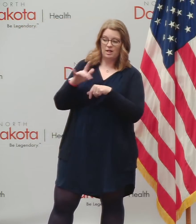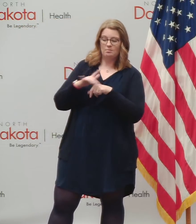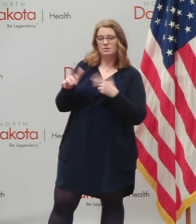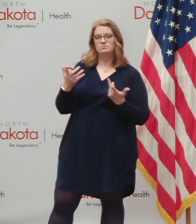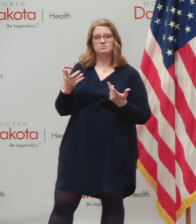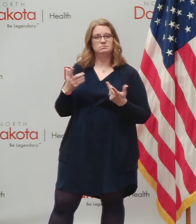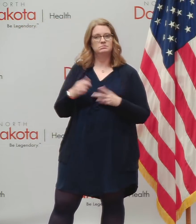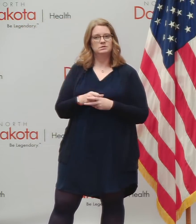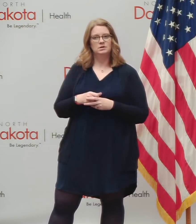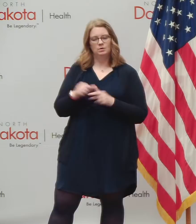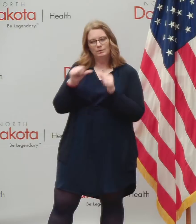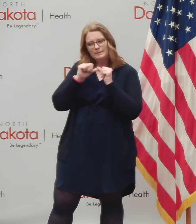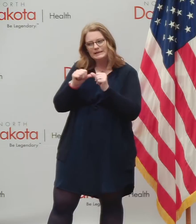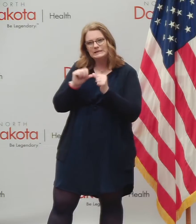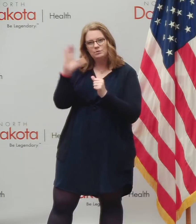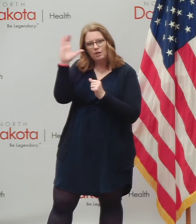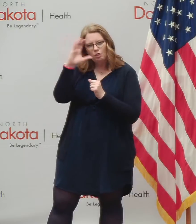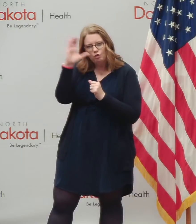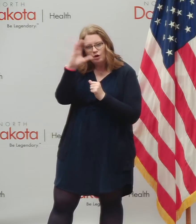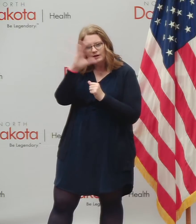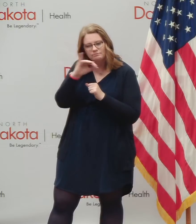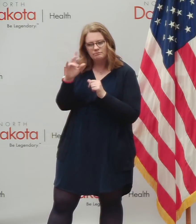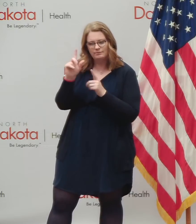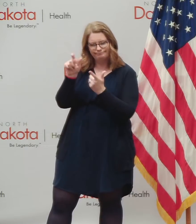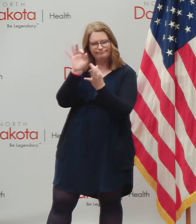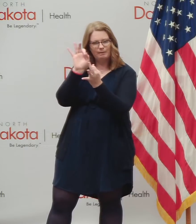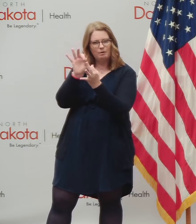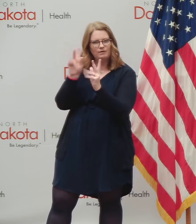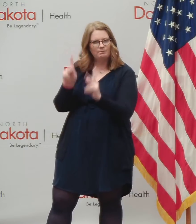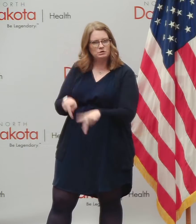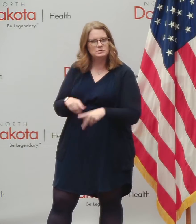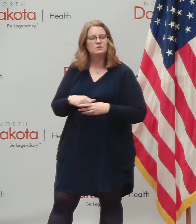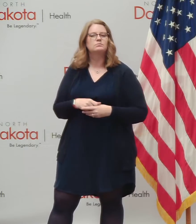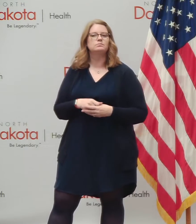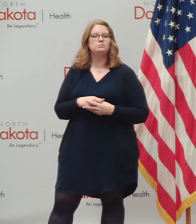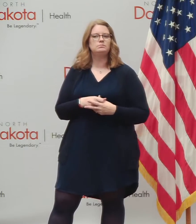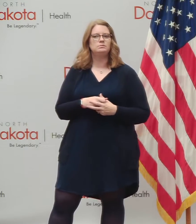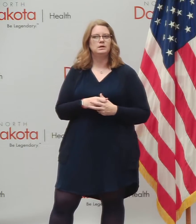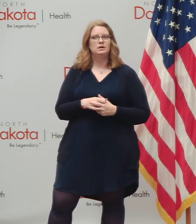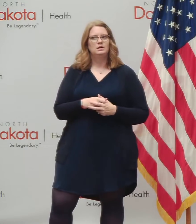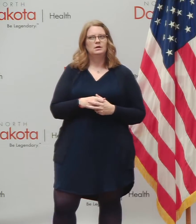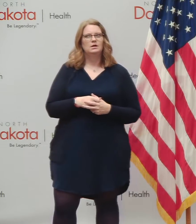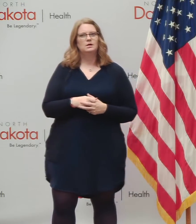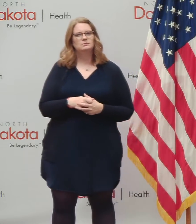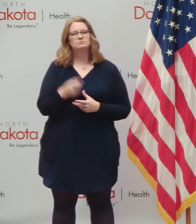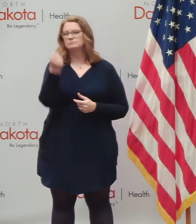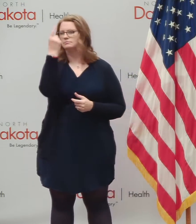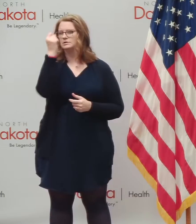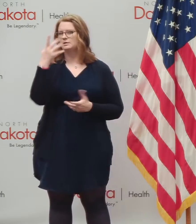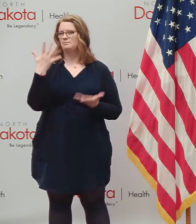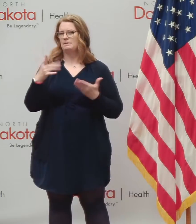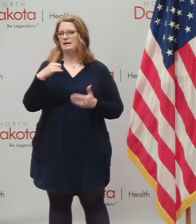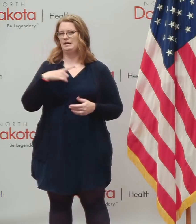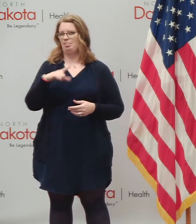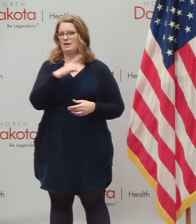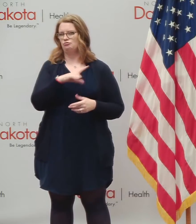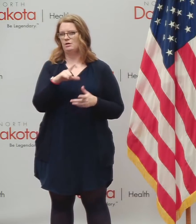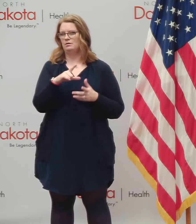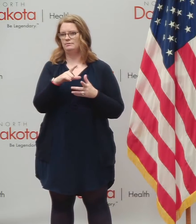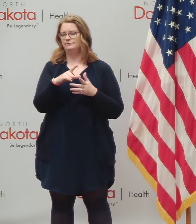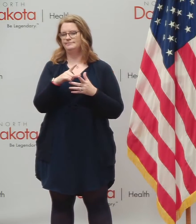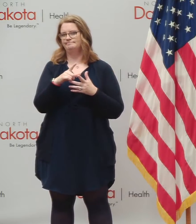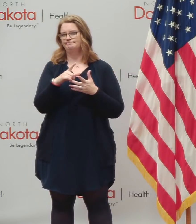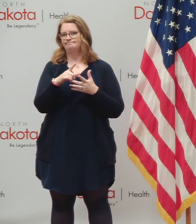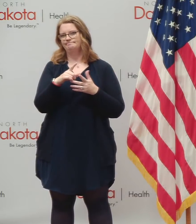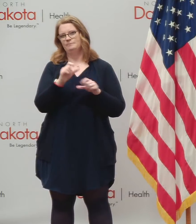continue our search to find someone. But I think there's also going to be there may need a legislative solution in here that